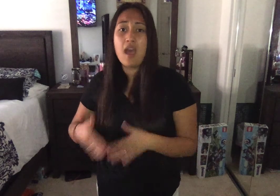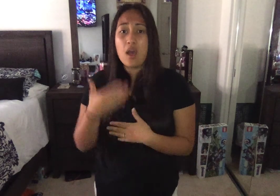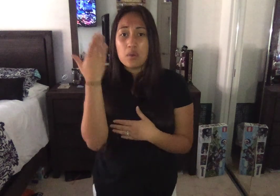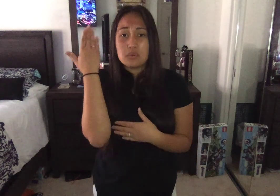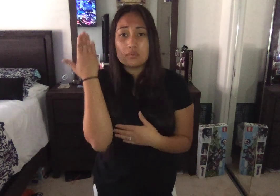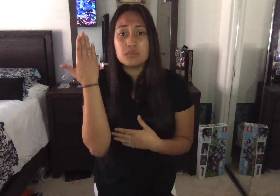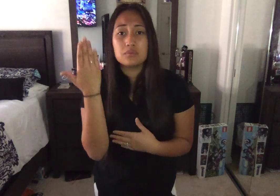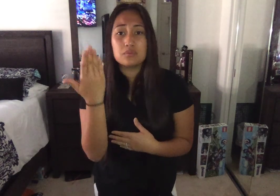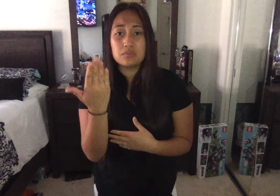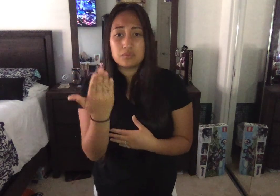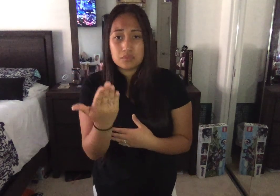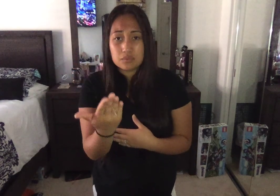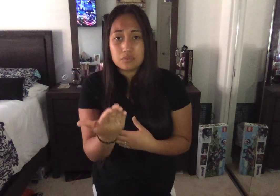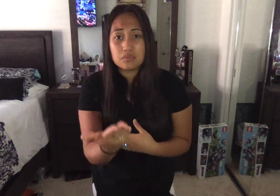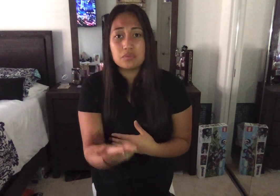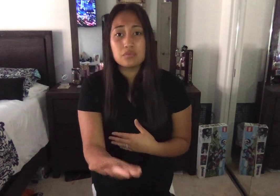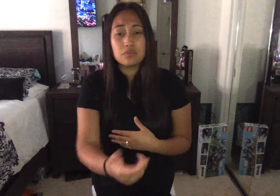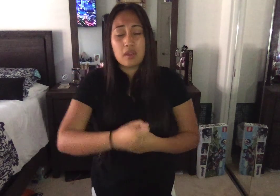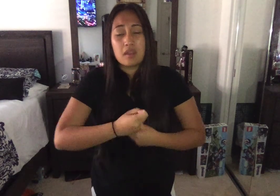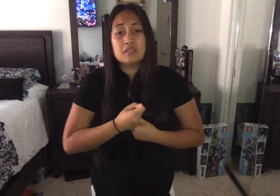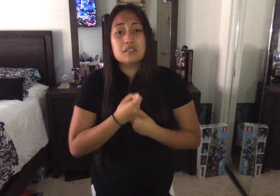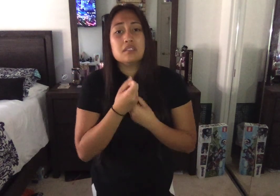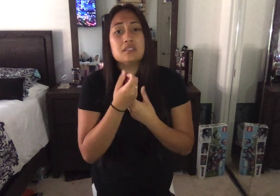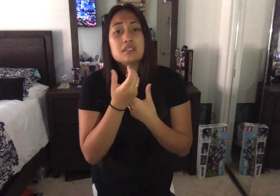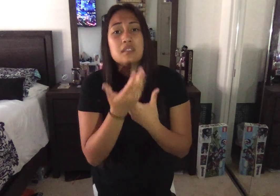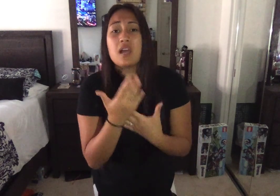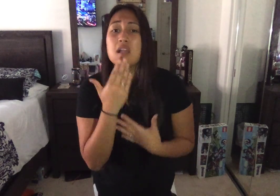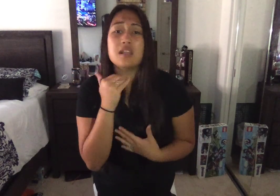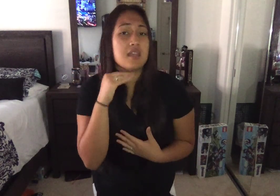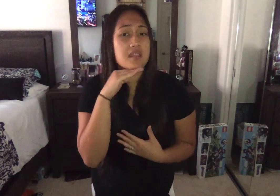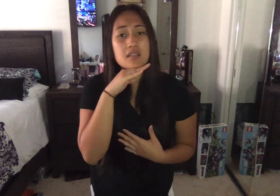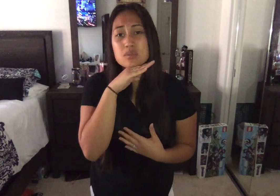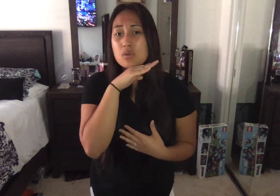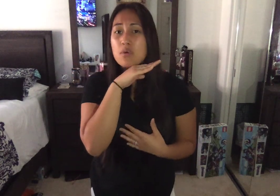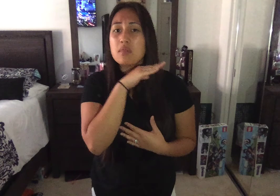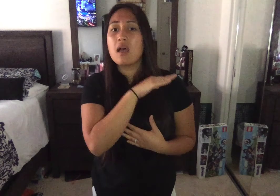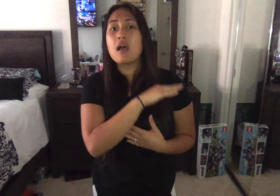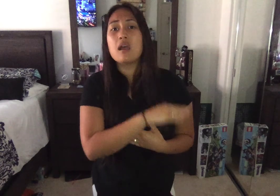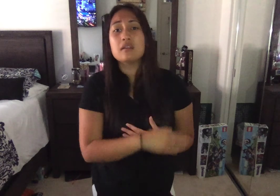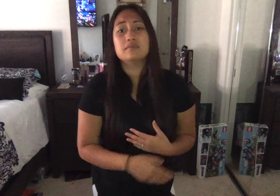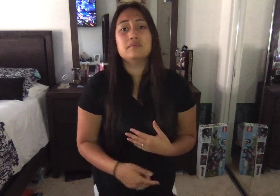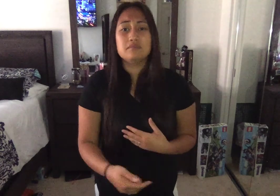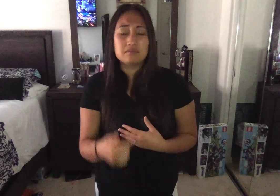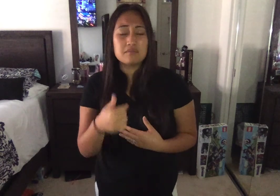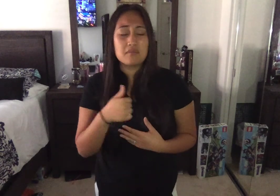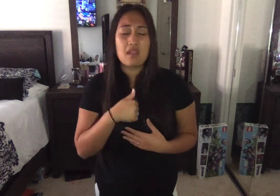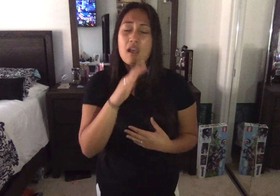you I'd die I'll give you all of me, honey, that's no lie